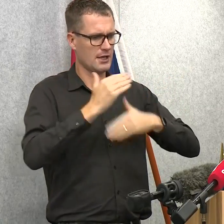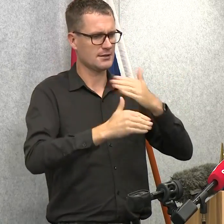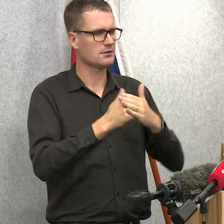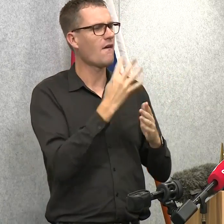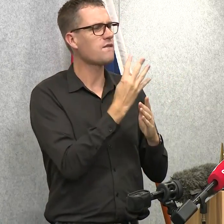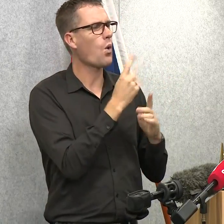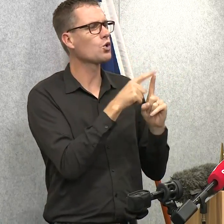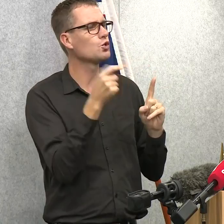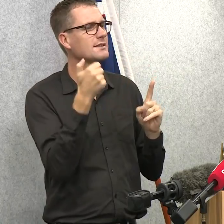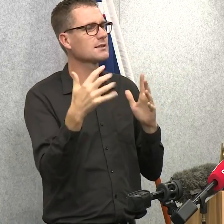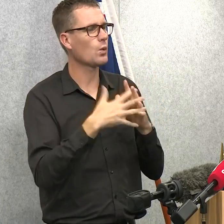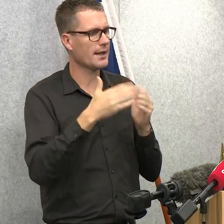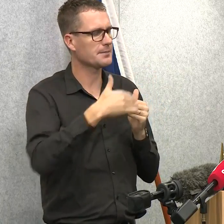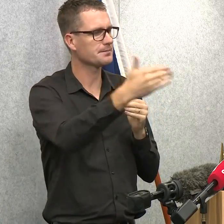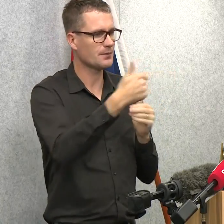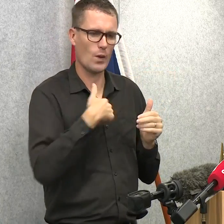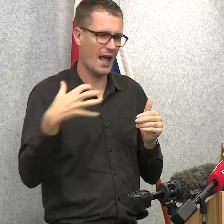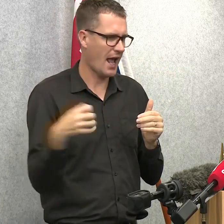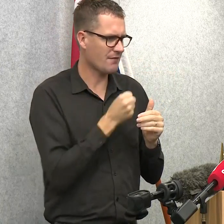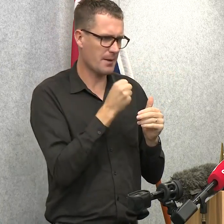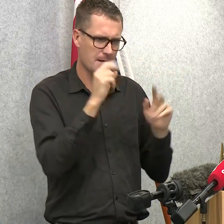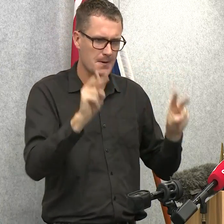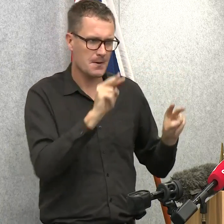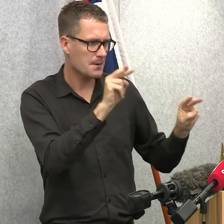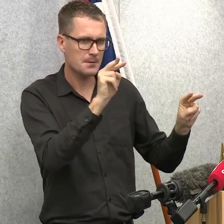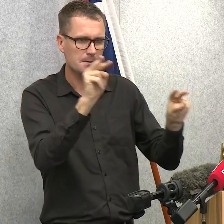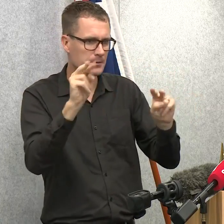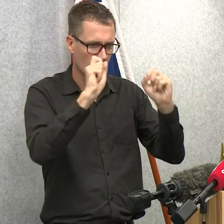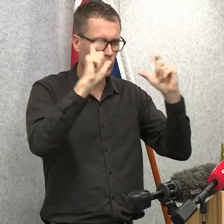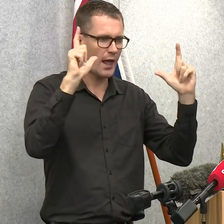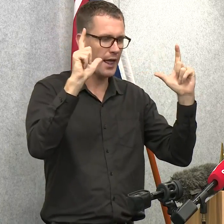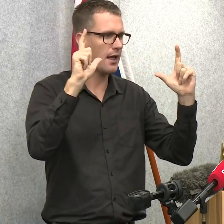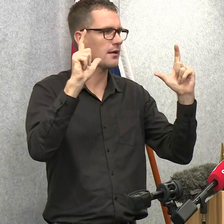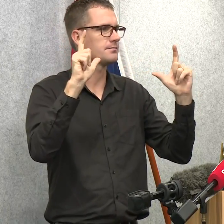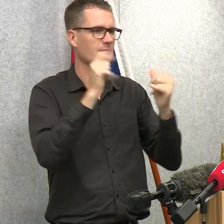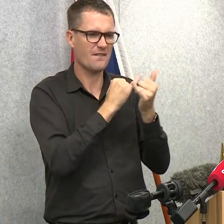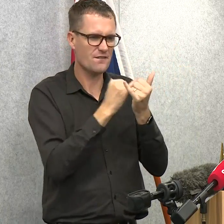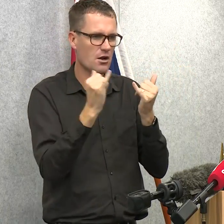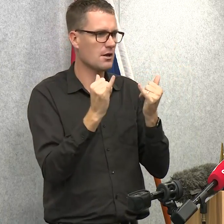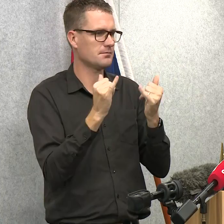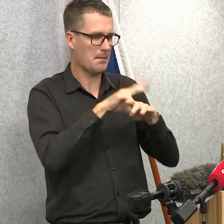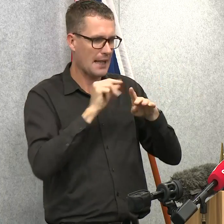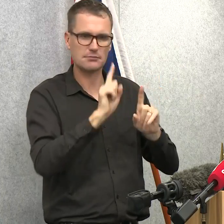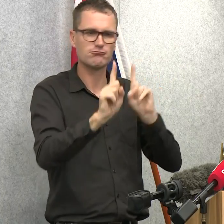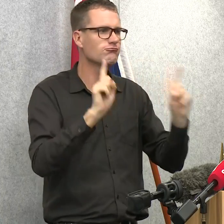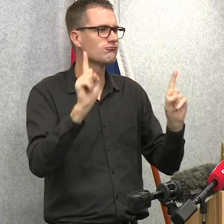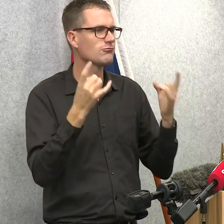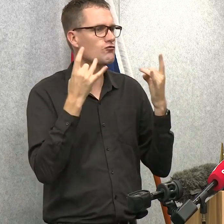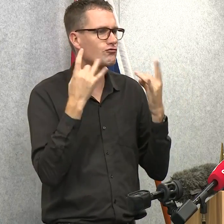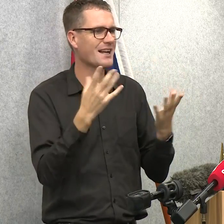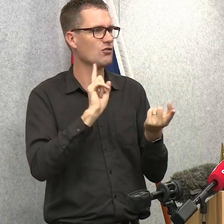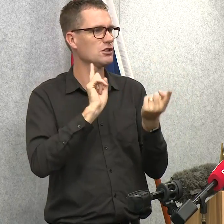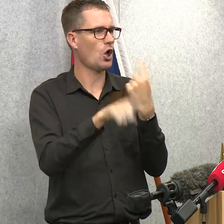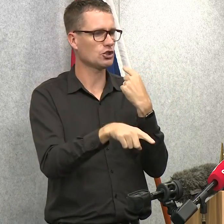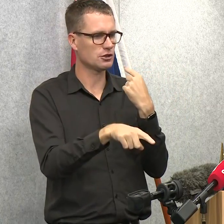It is about being absolutely vigilant, absolutely visible, absolutely ready to respond to anything. You